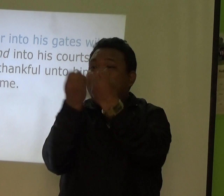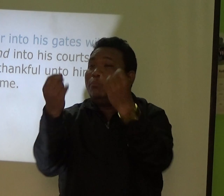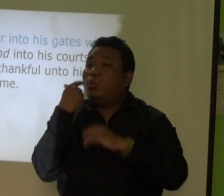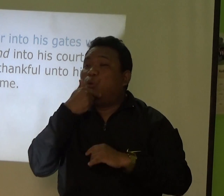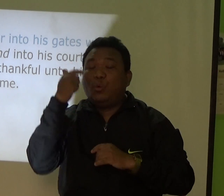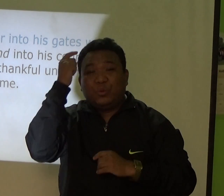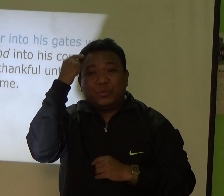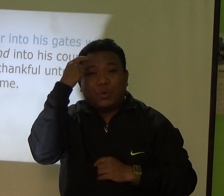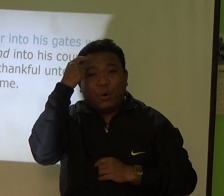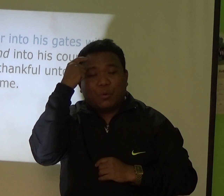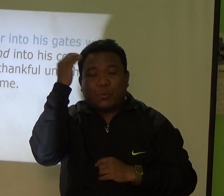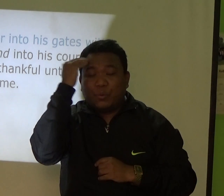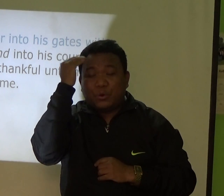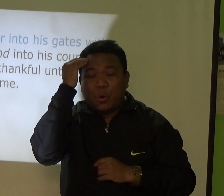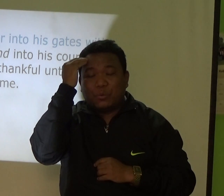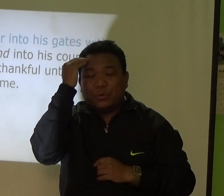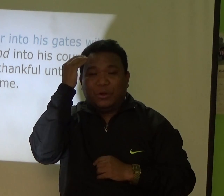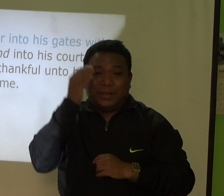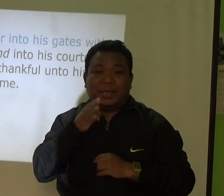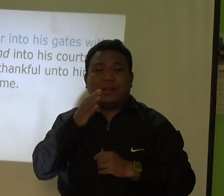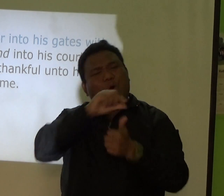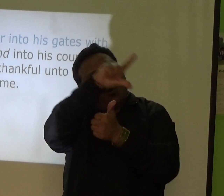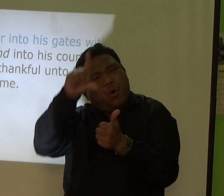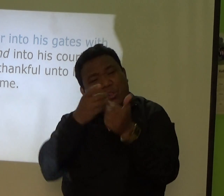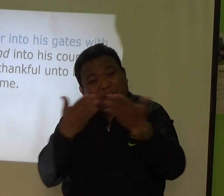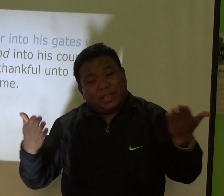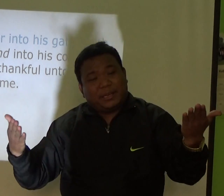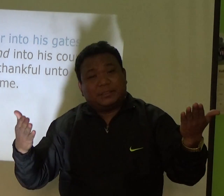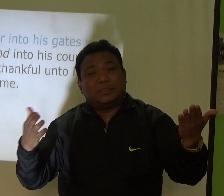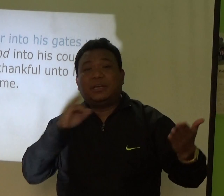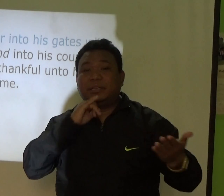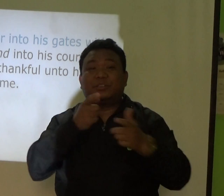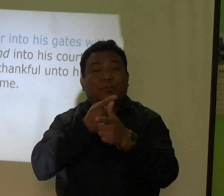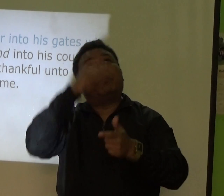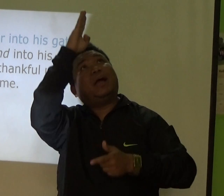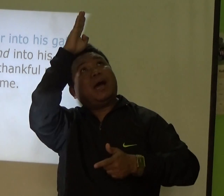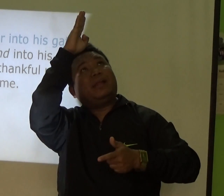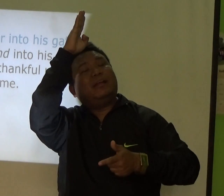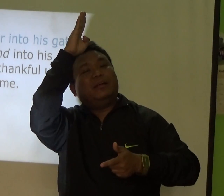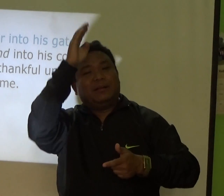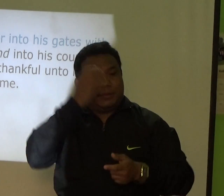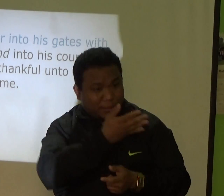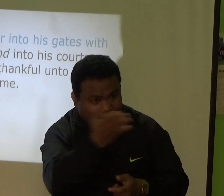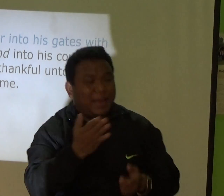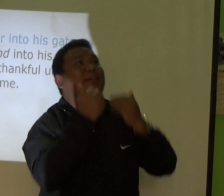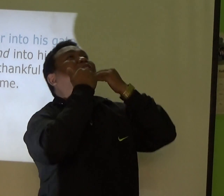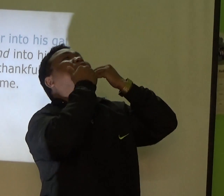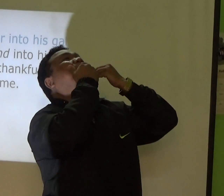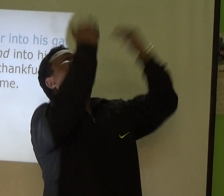People who know that all things is from God, they